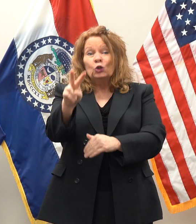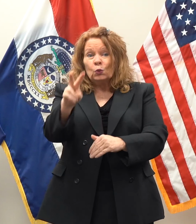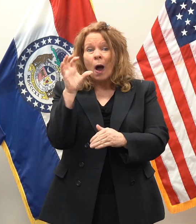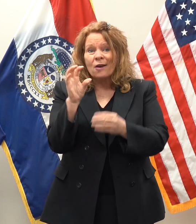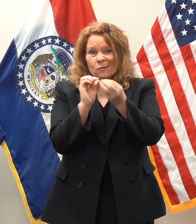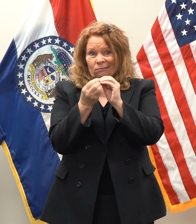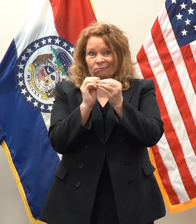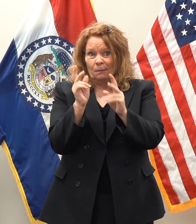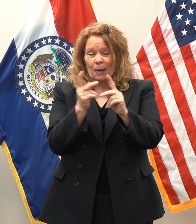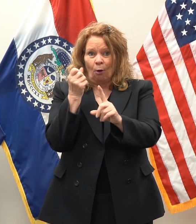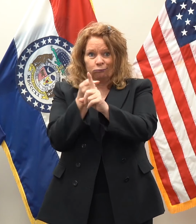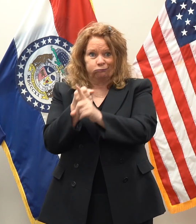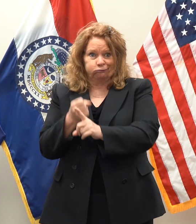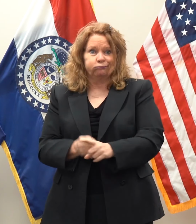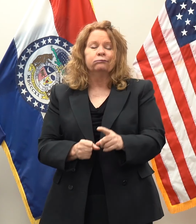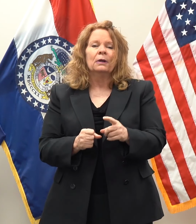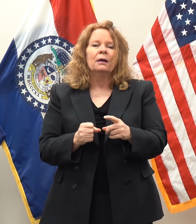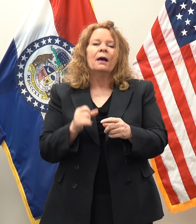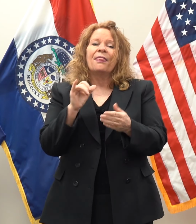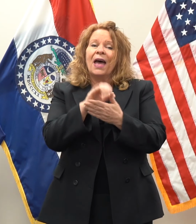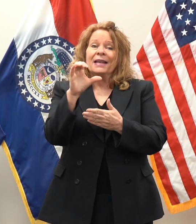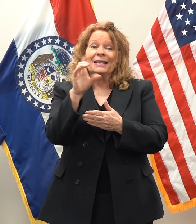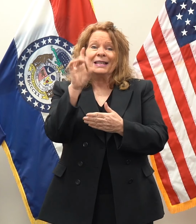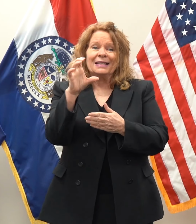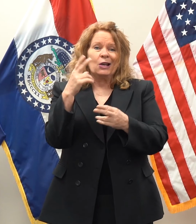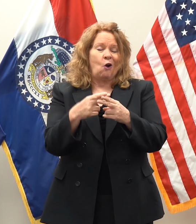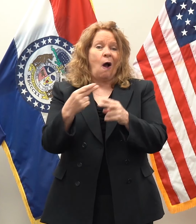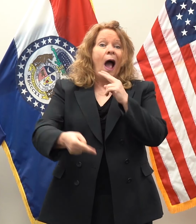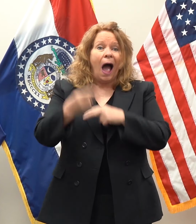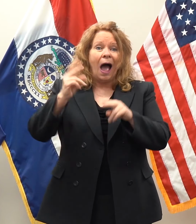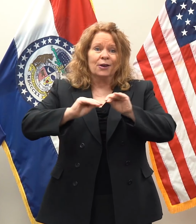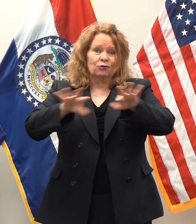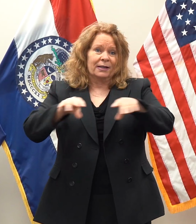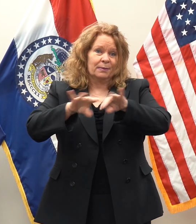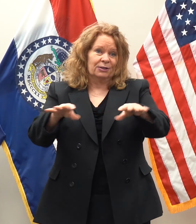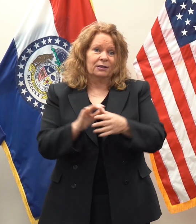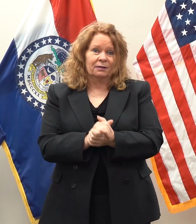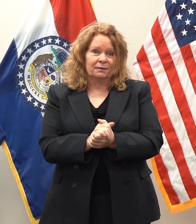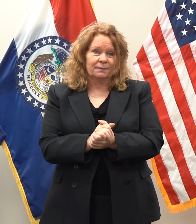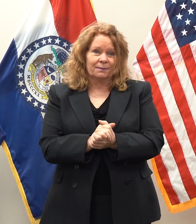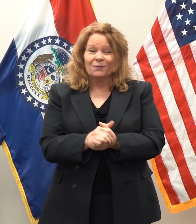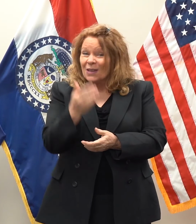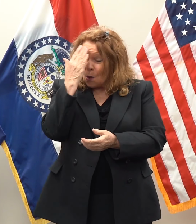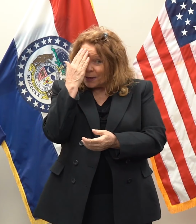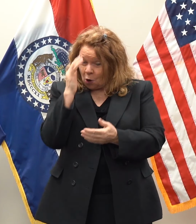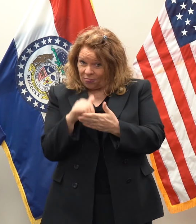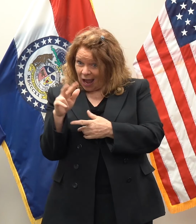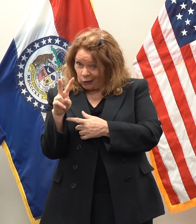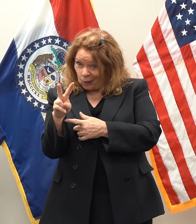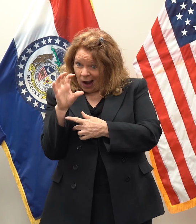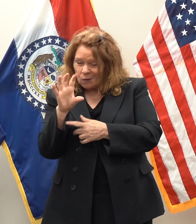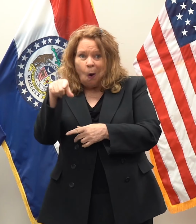us in the CDC's category of high transmission. And we know those are only the cases we